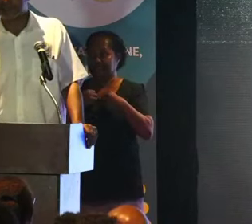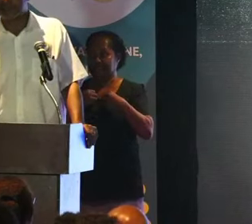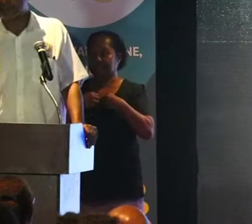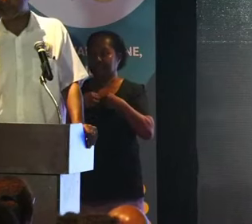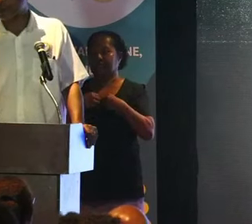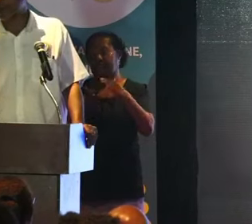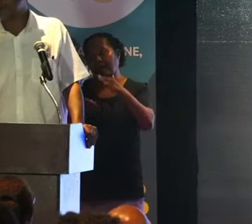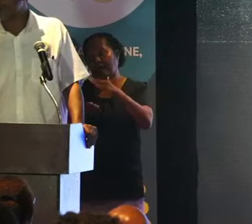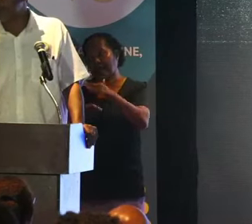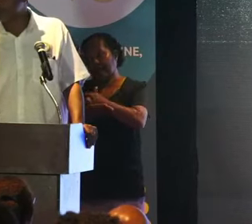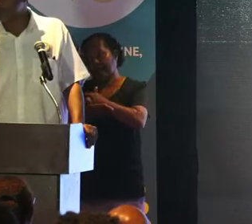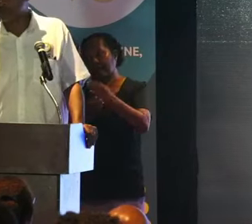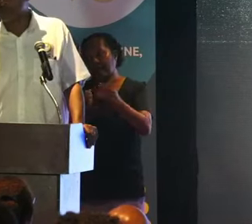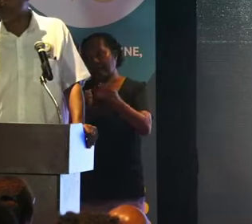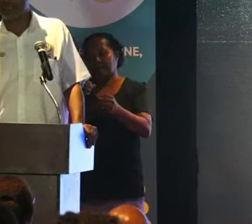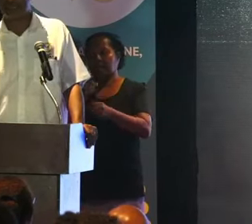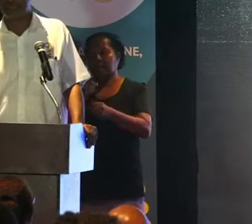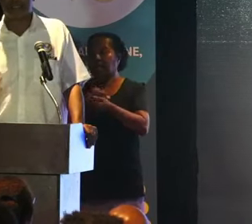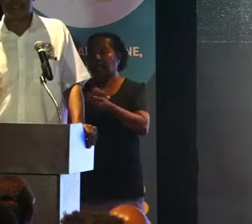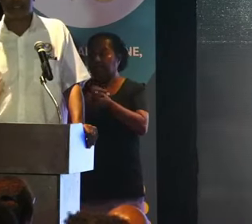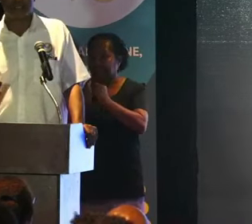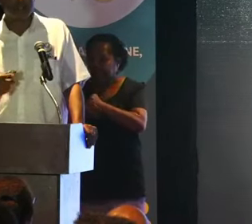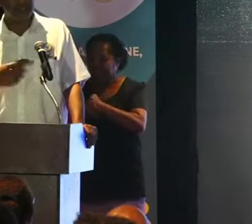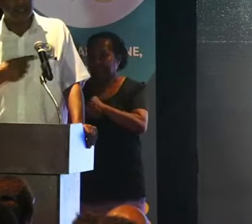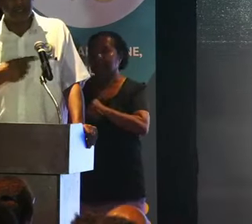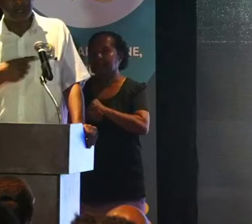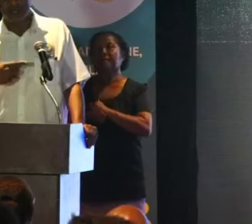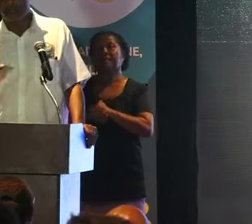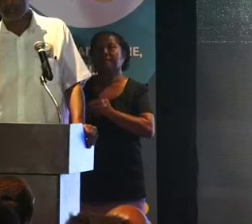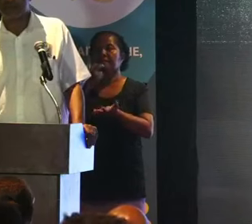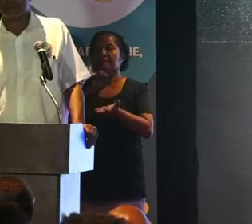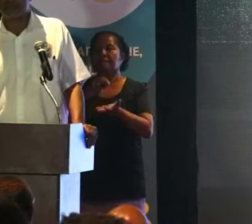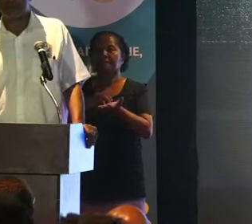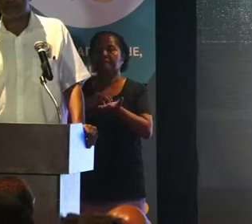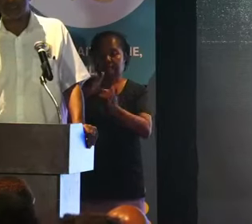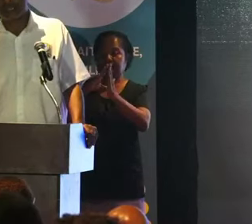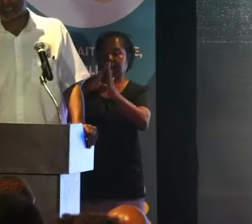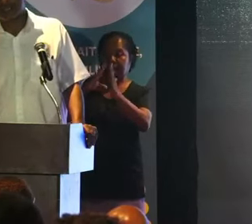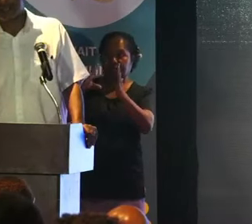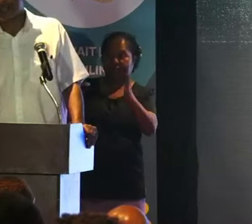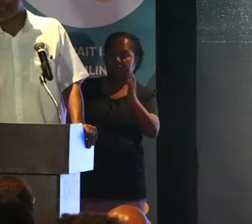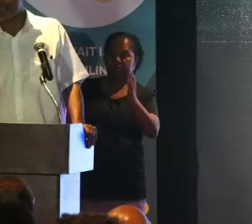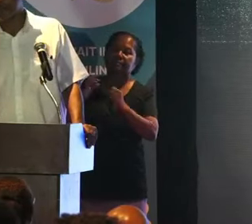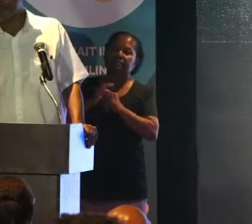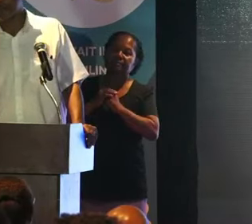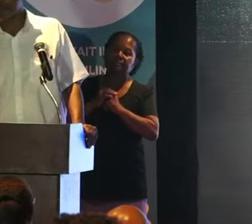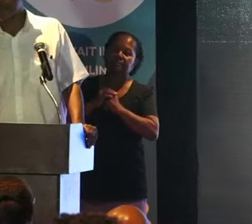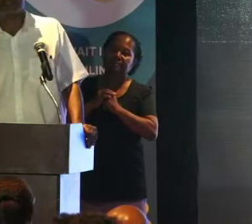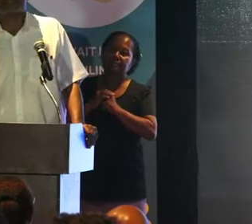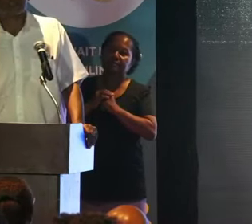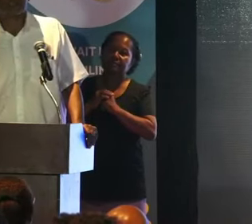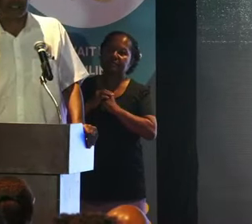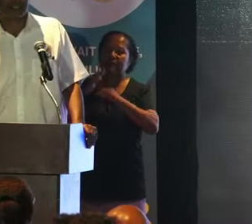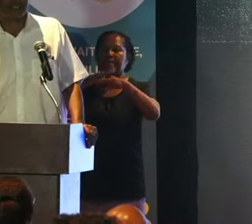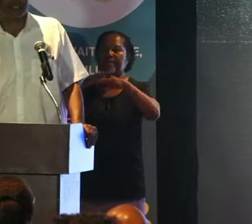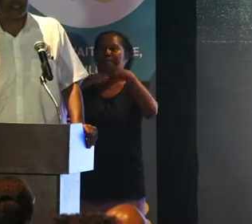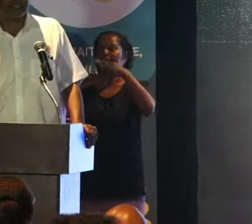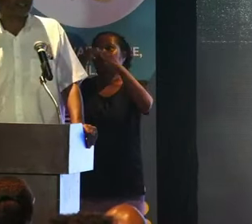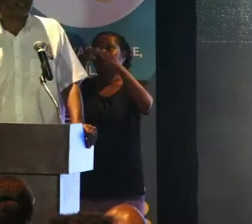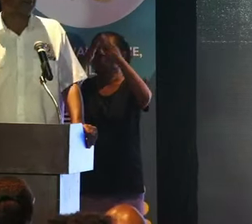company, as a Papua New Guinea, once you register a company, then you can do, like I said, building and